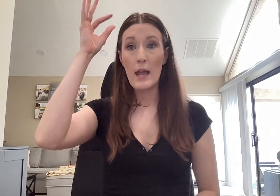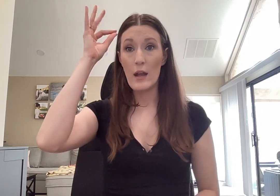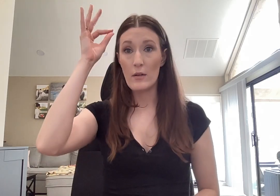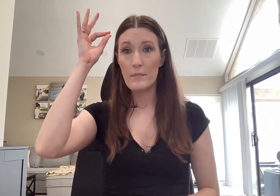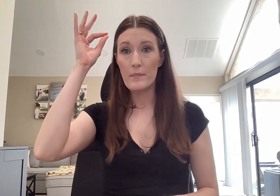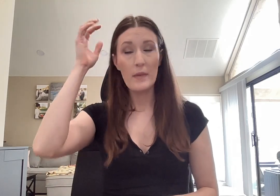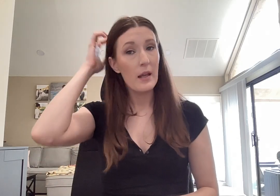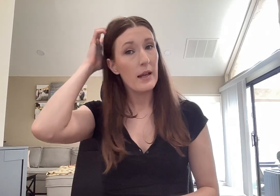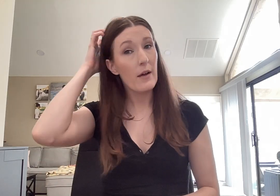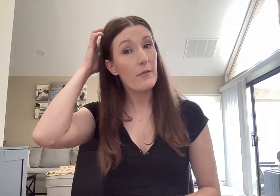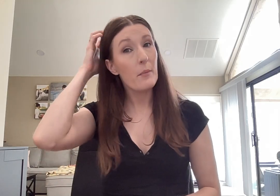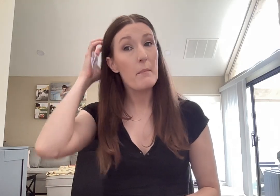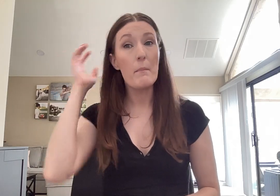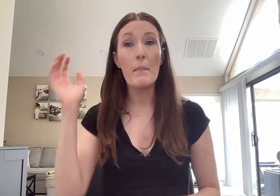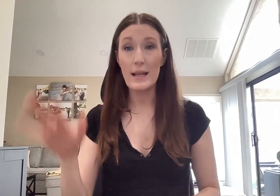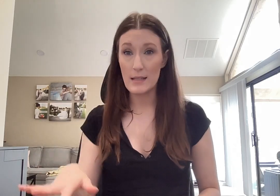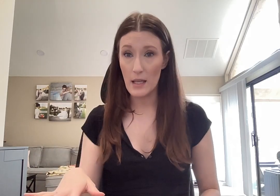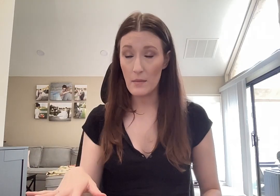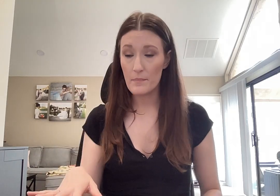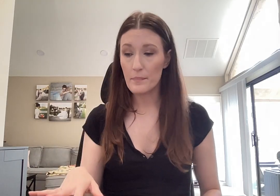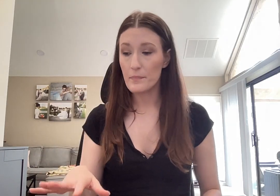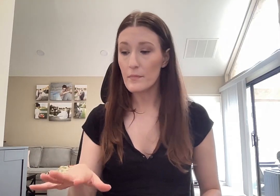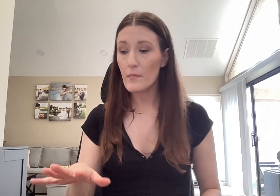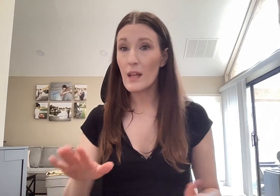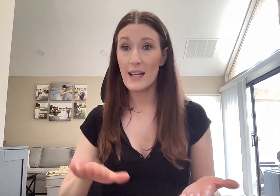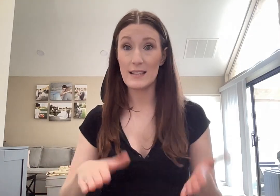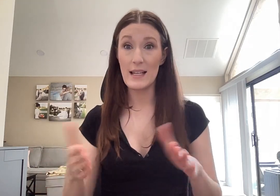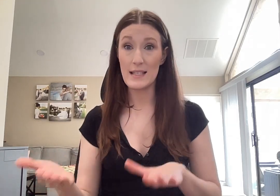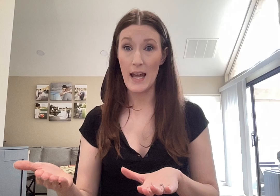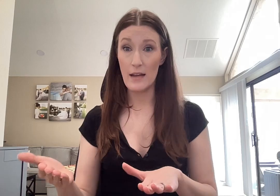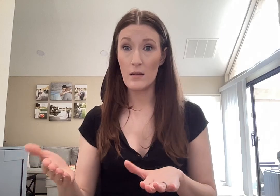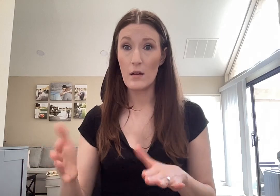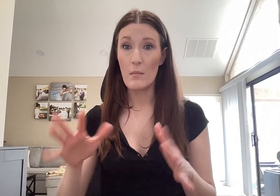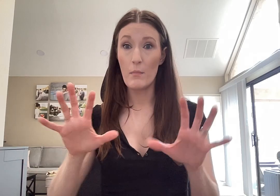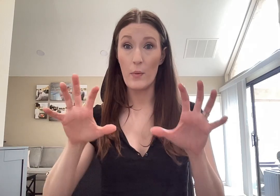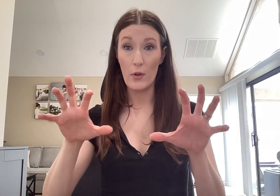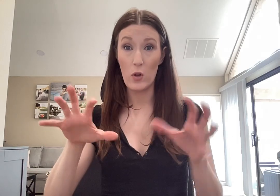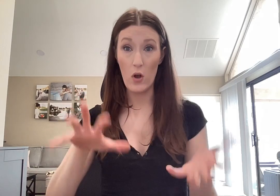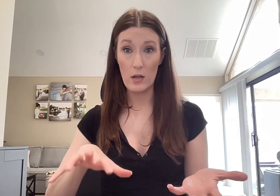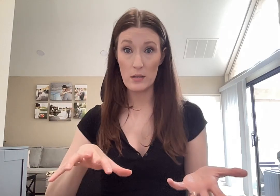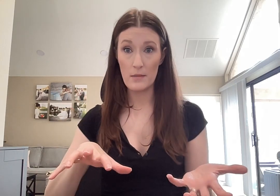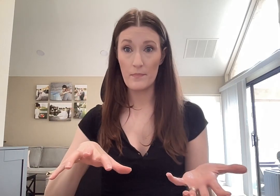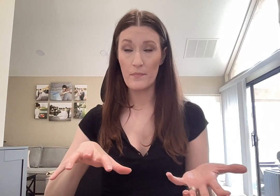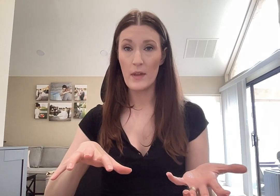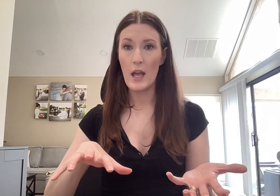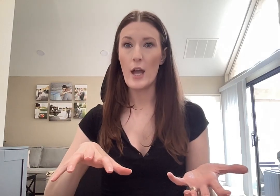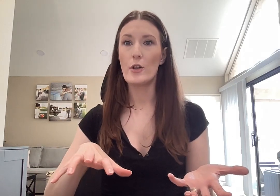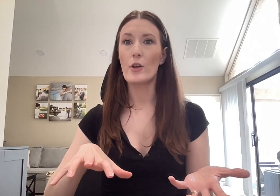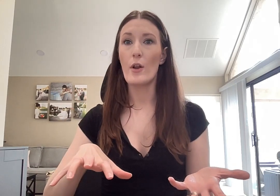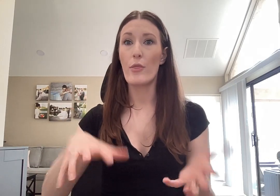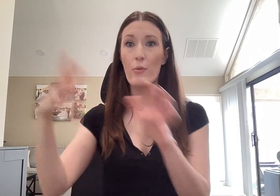Hair. Now for messy, it's like dead, but with claws, and you're going to throw